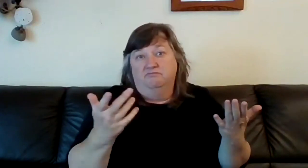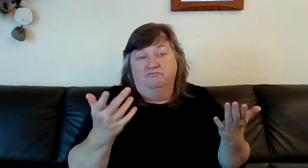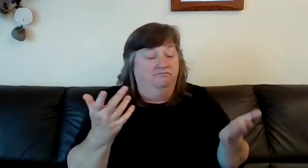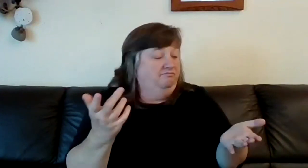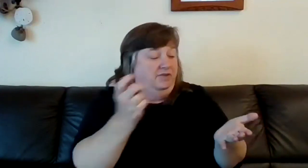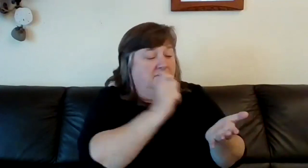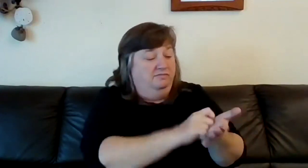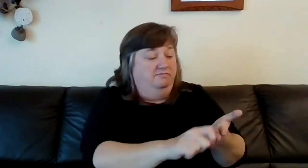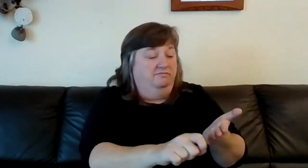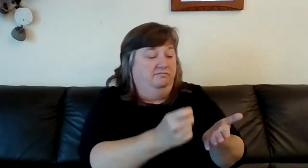You know,